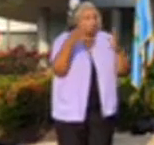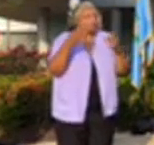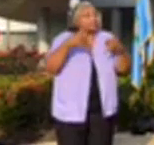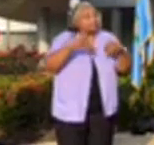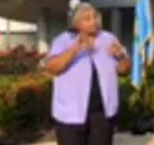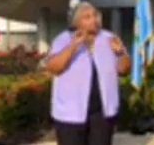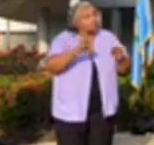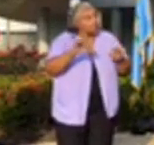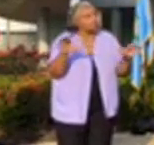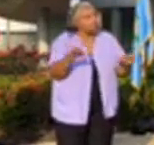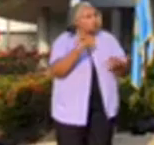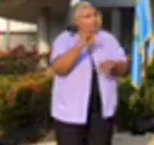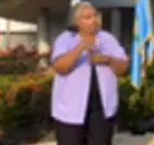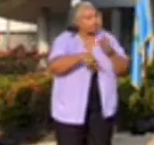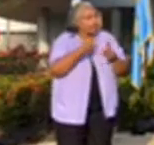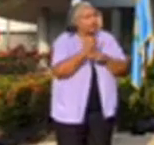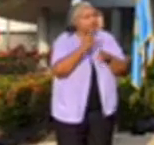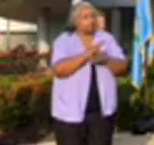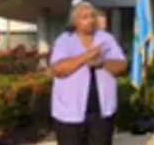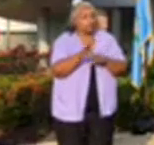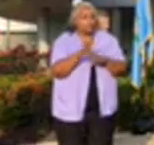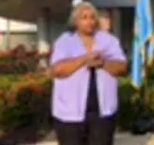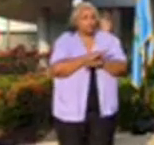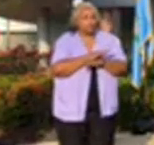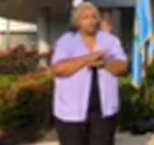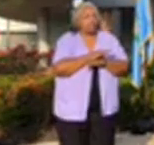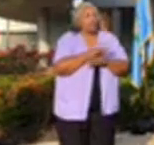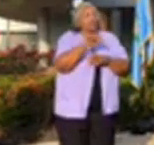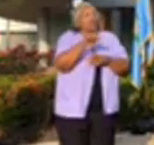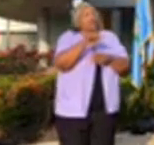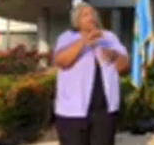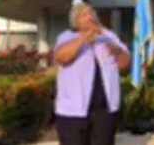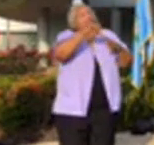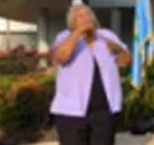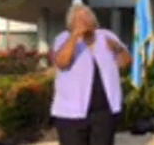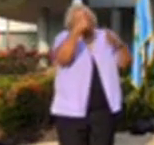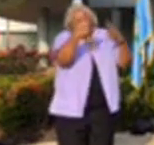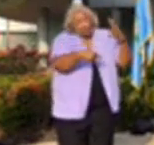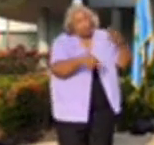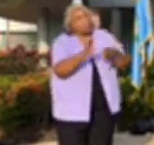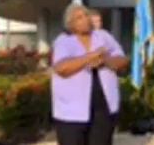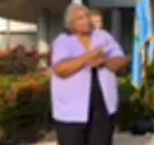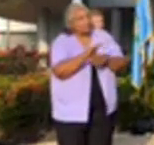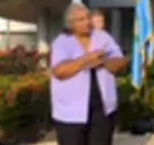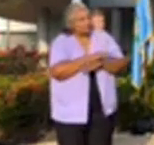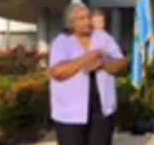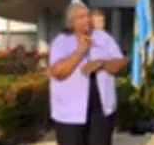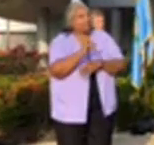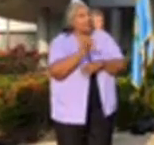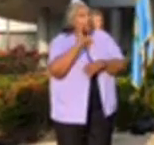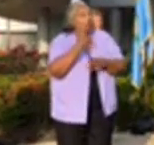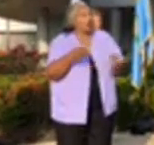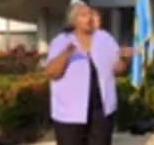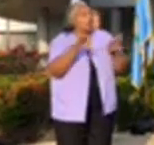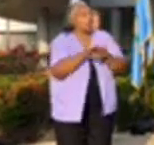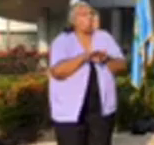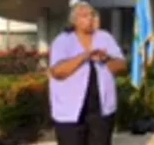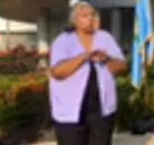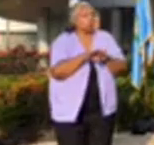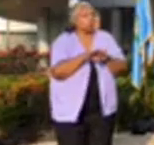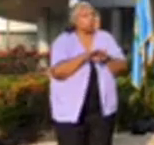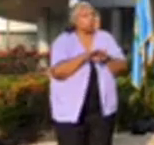to do those types of businesses. It's all of the other non-essential business operations that are going to be closed at this